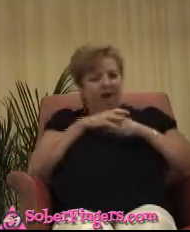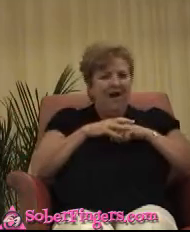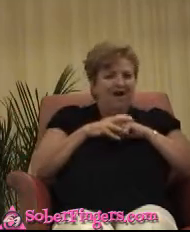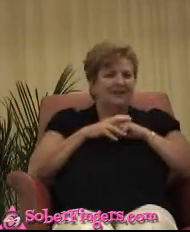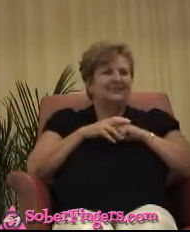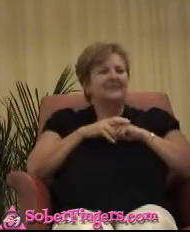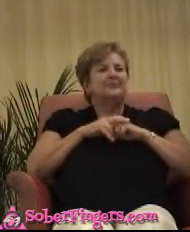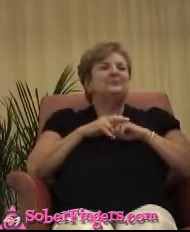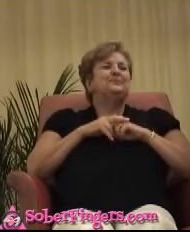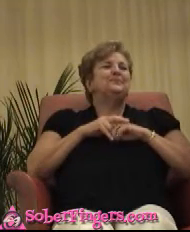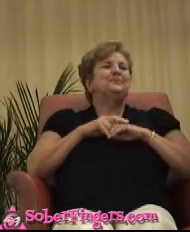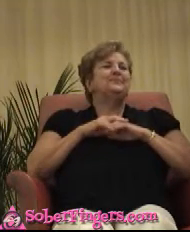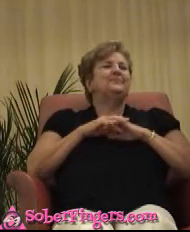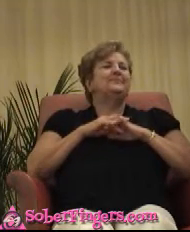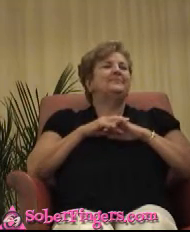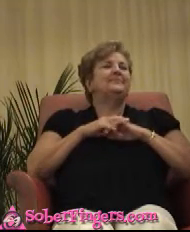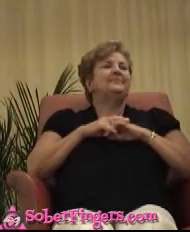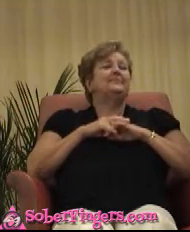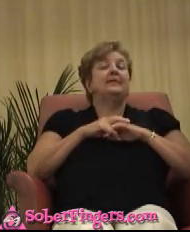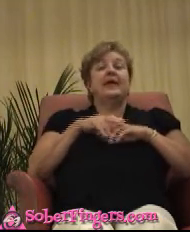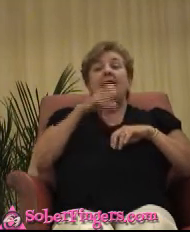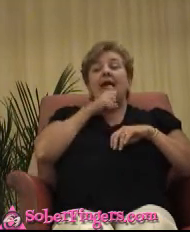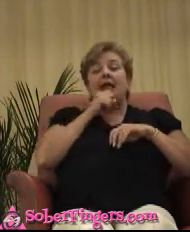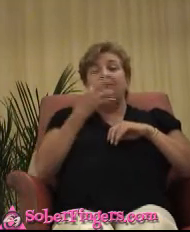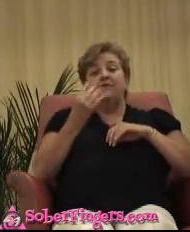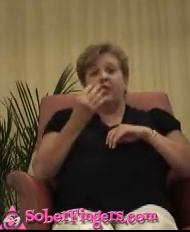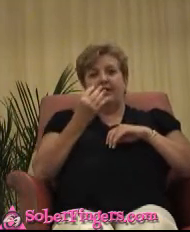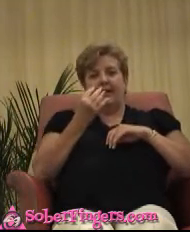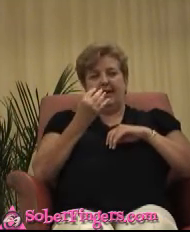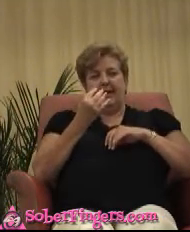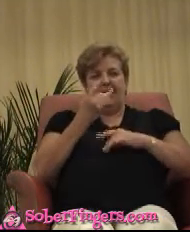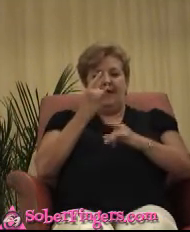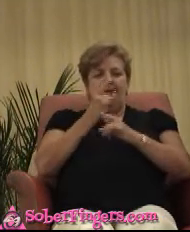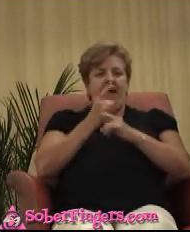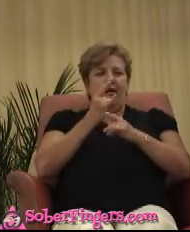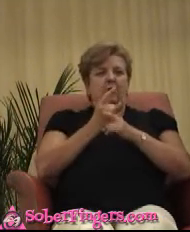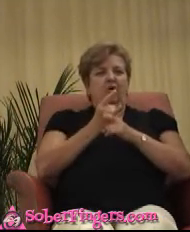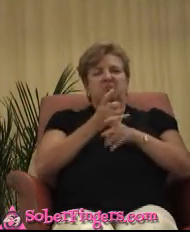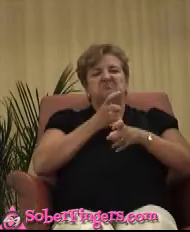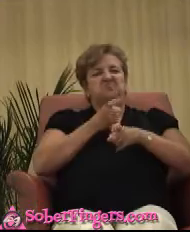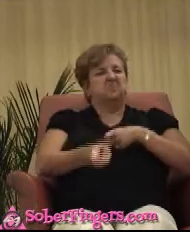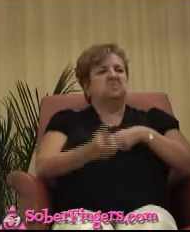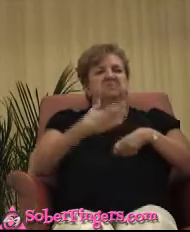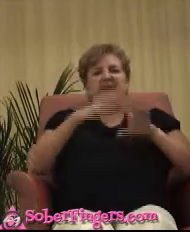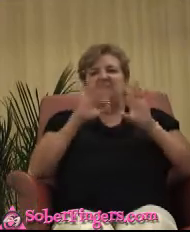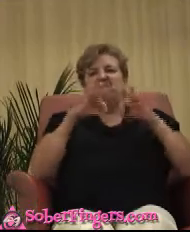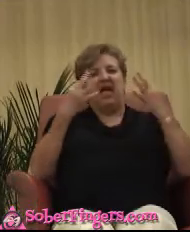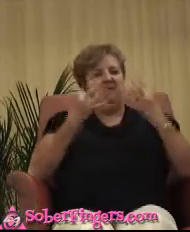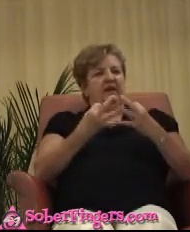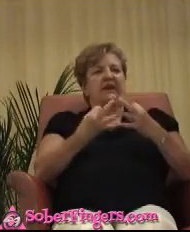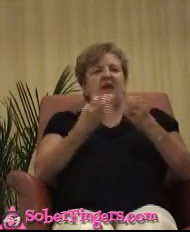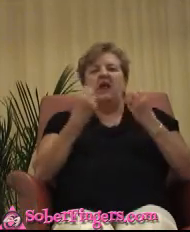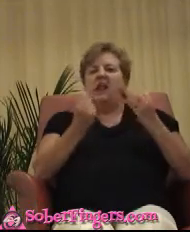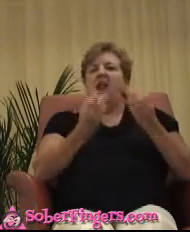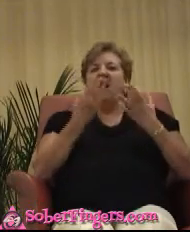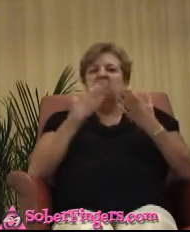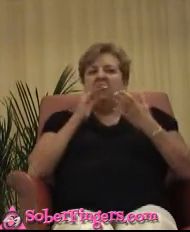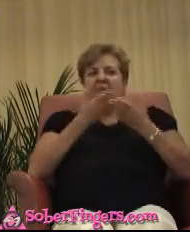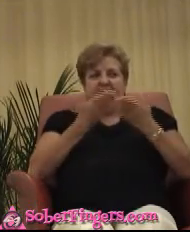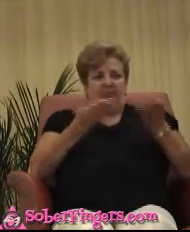But when I was 14, the alcohol had really destroyed the family by that time. A lot of bad things were happening inside the family. My